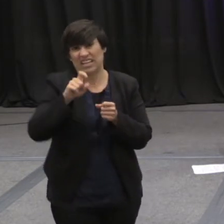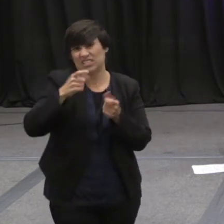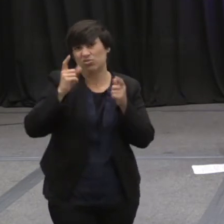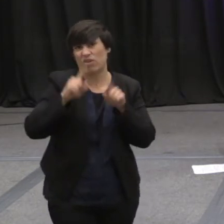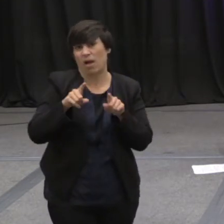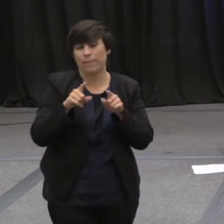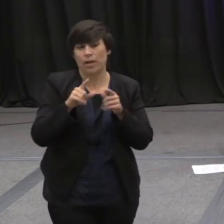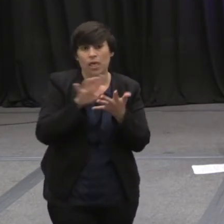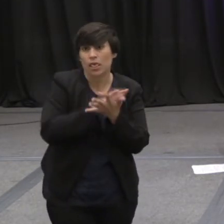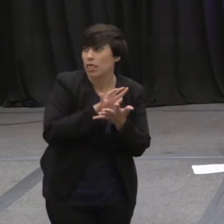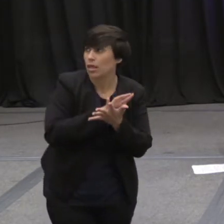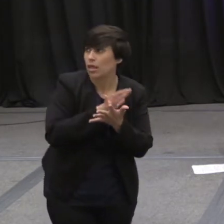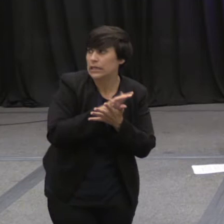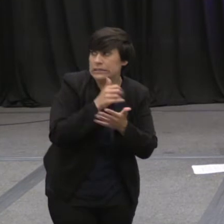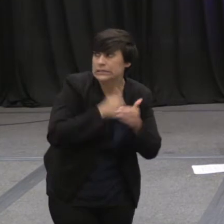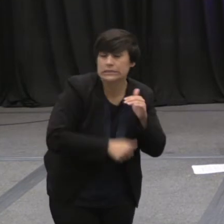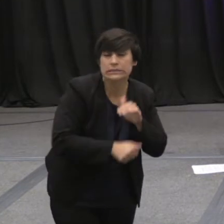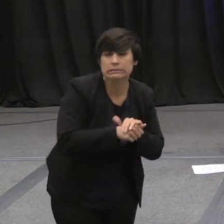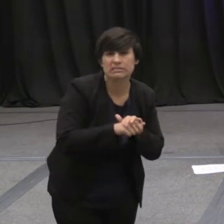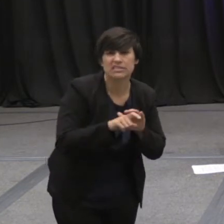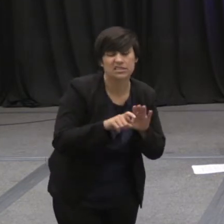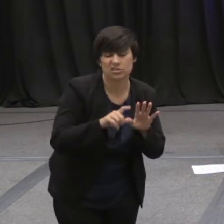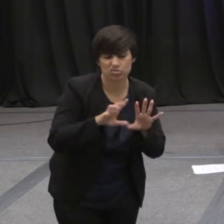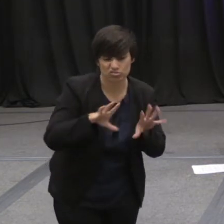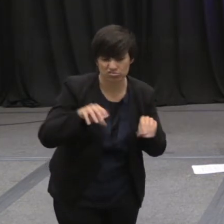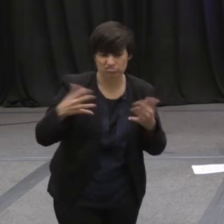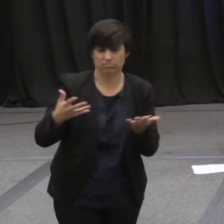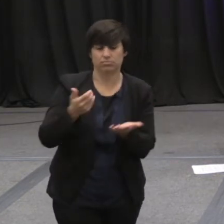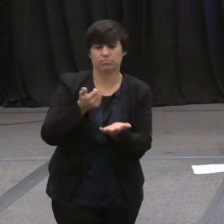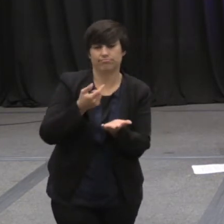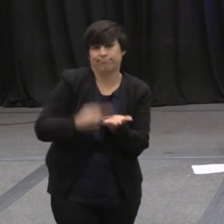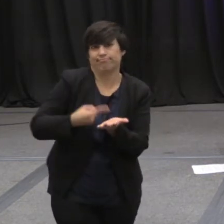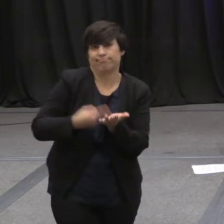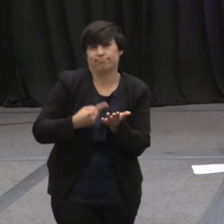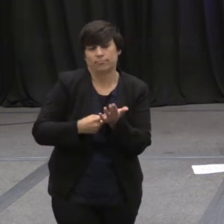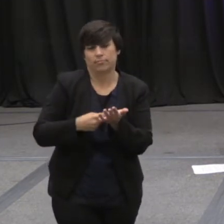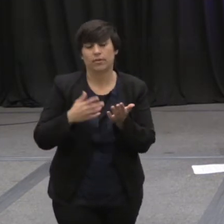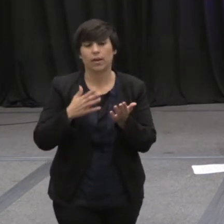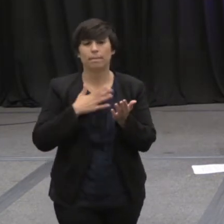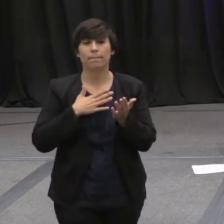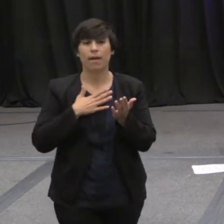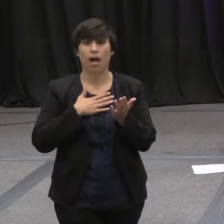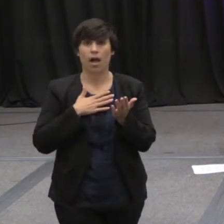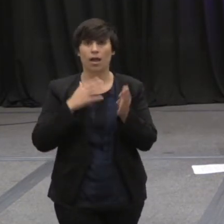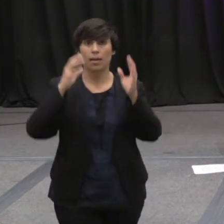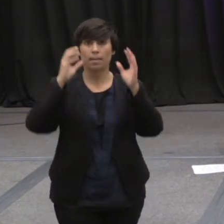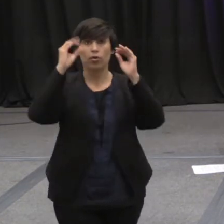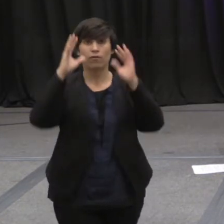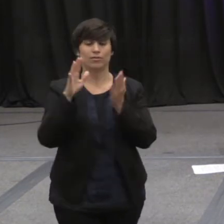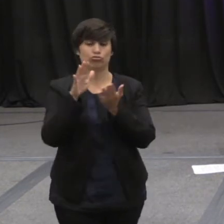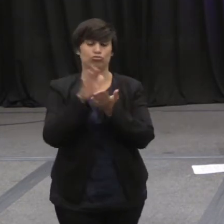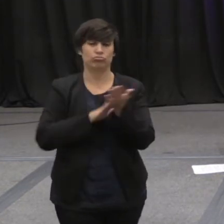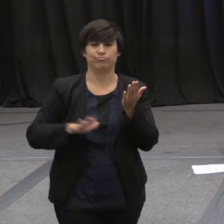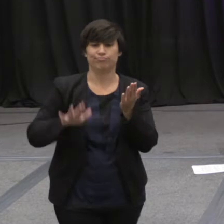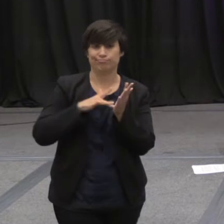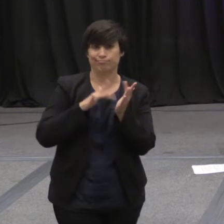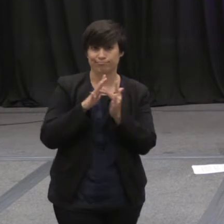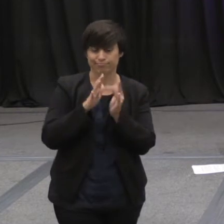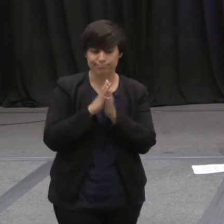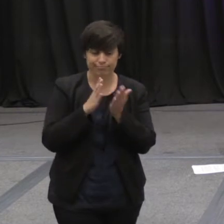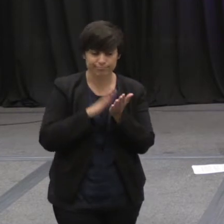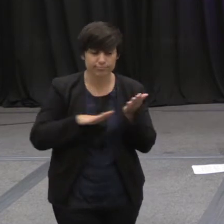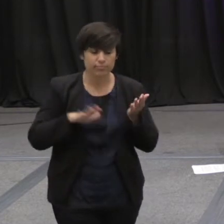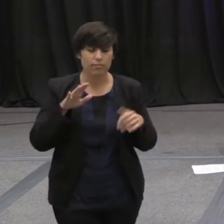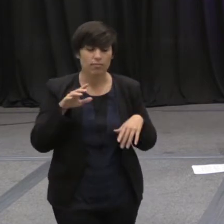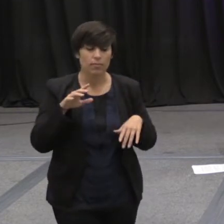out of the corners. And I mean, I've had some of my seminary professors, some of the things I learned in class and we talked about and I